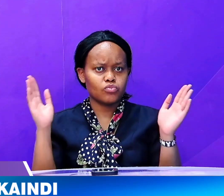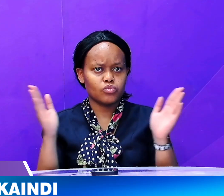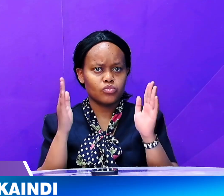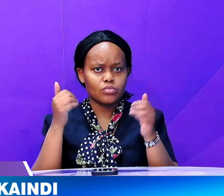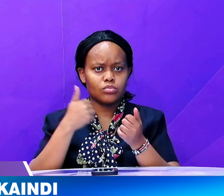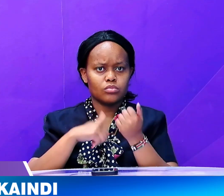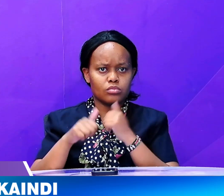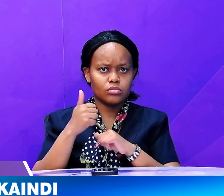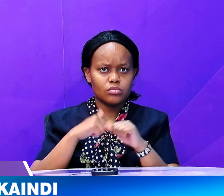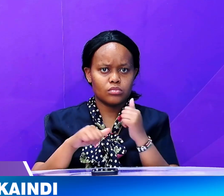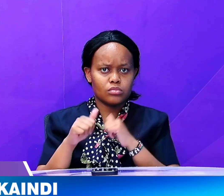changes.